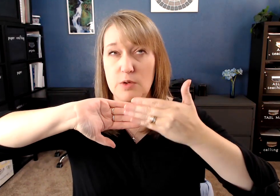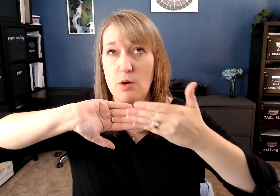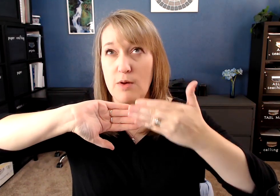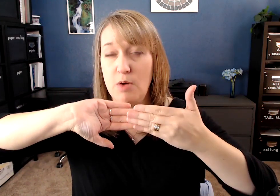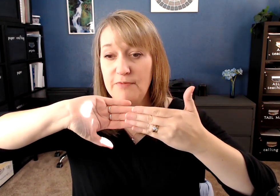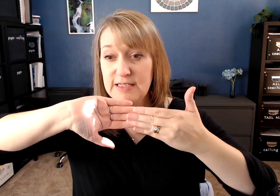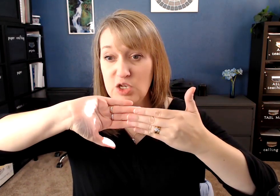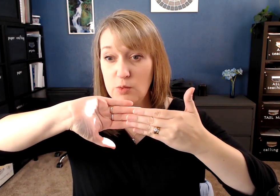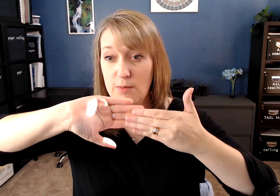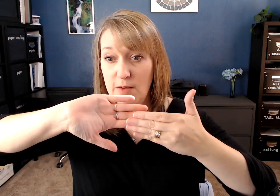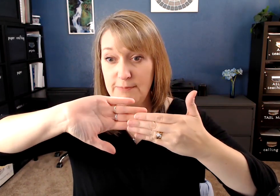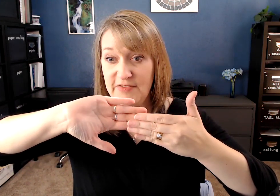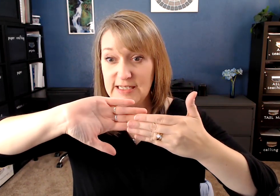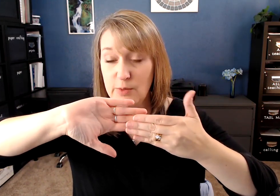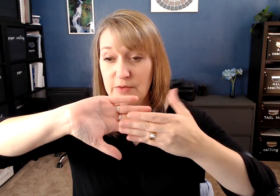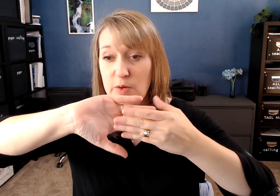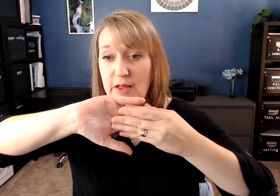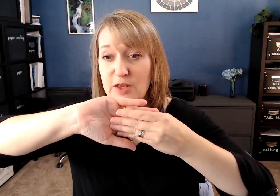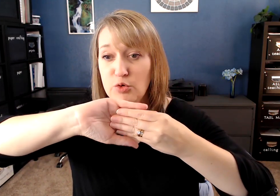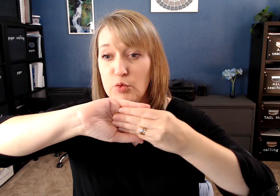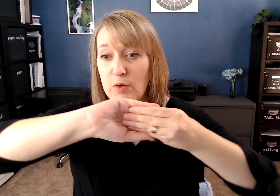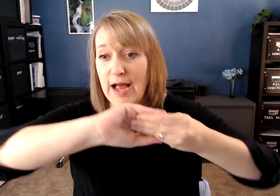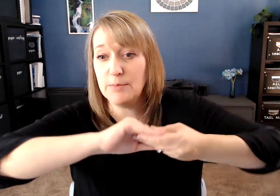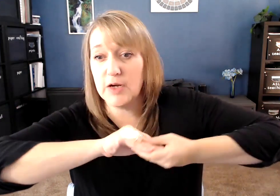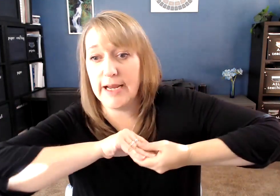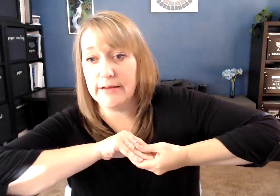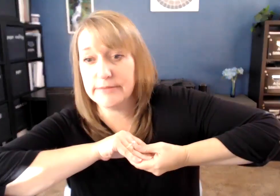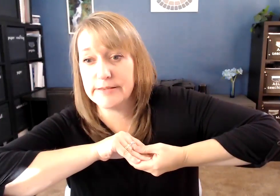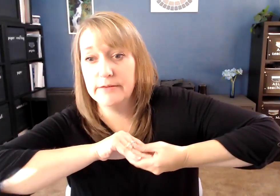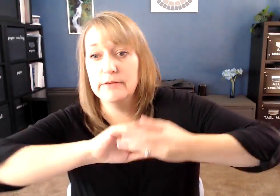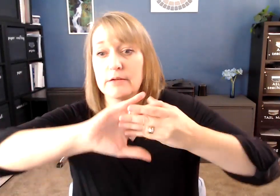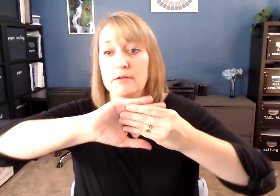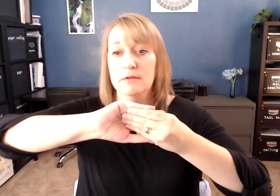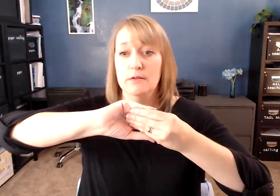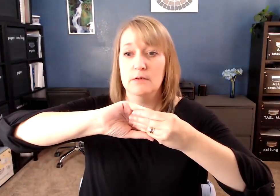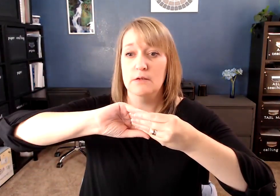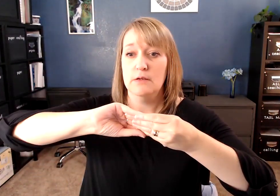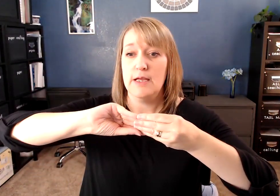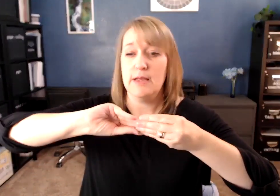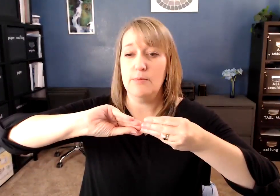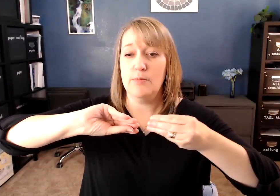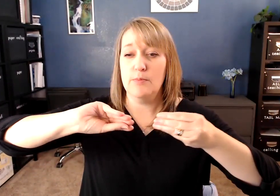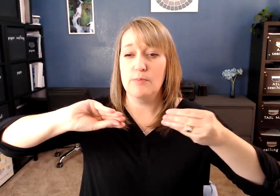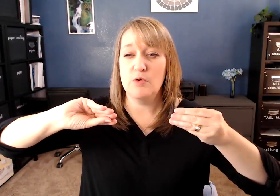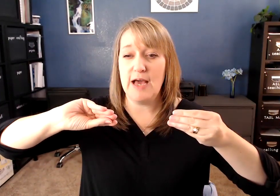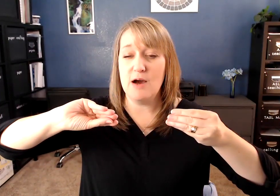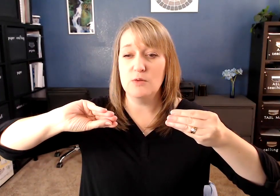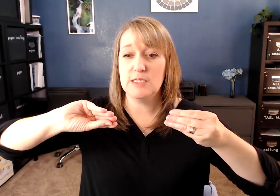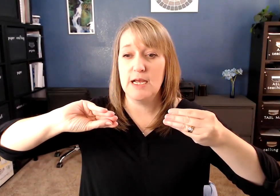want one palm facing you and one palm facing away from you, and then you grab your hands and move out and